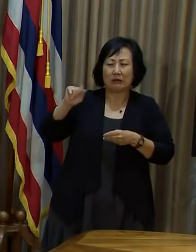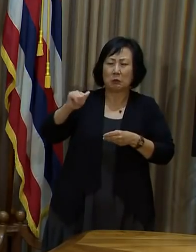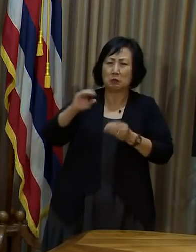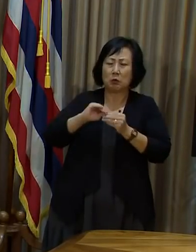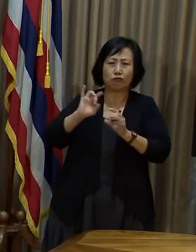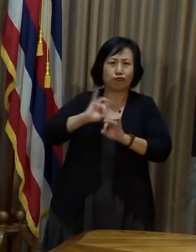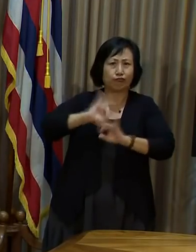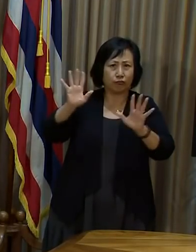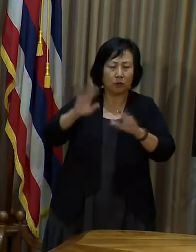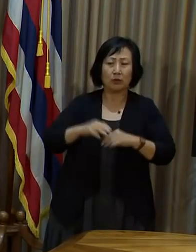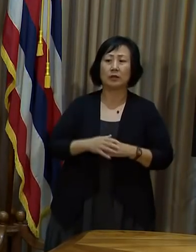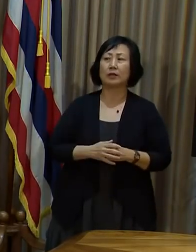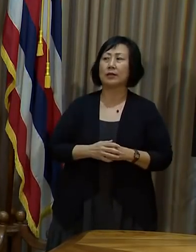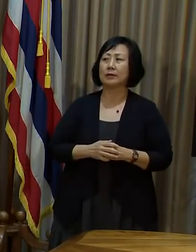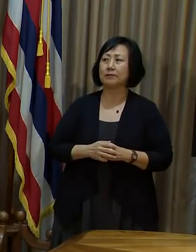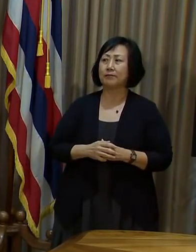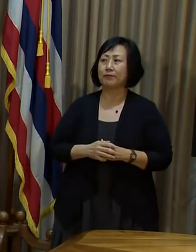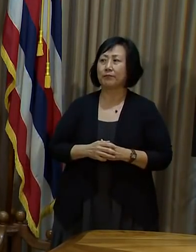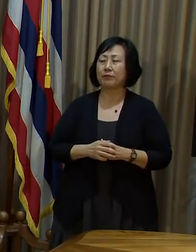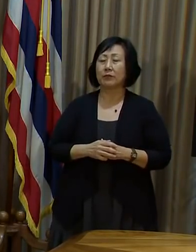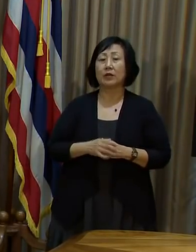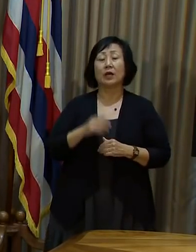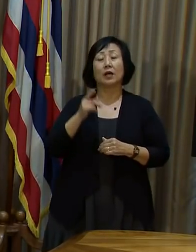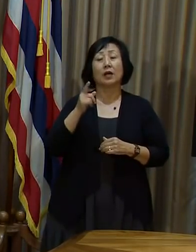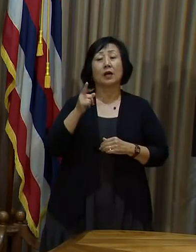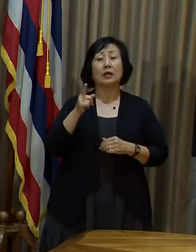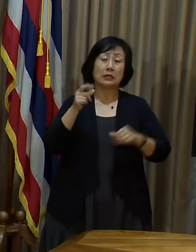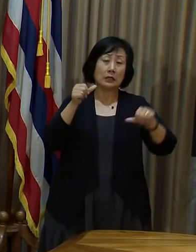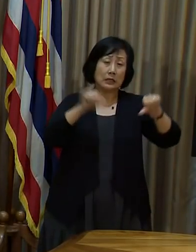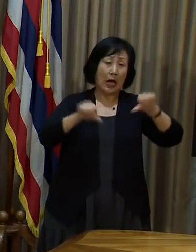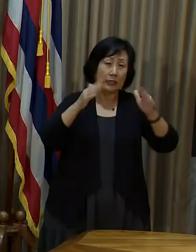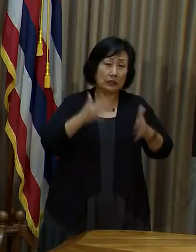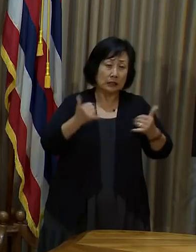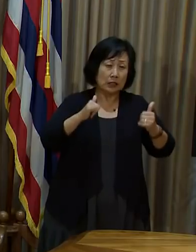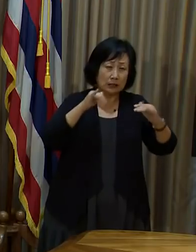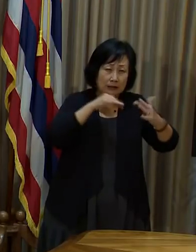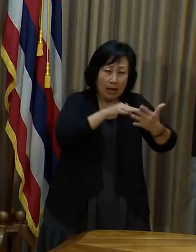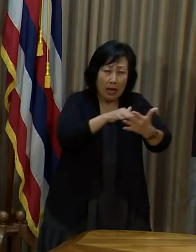does appear, although the science is still working on